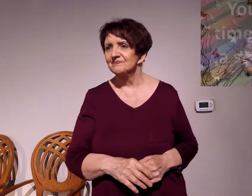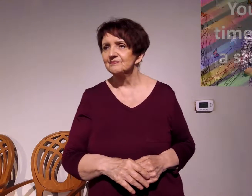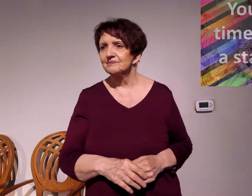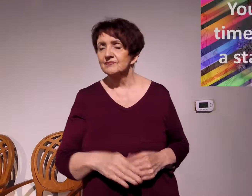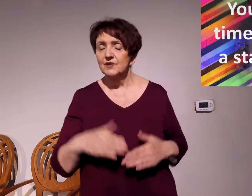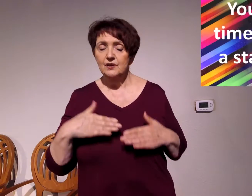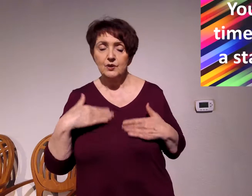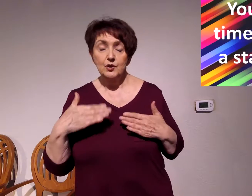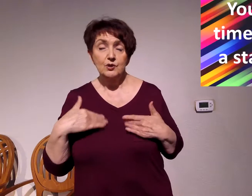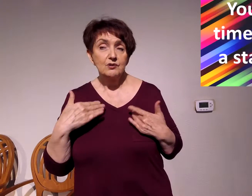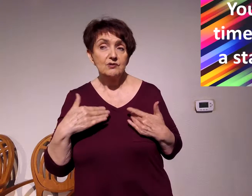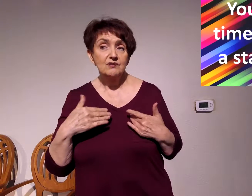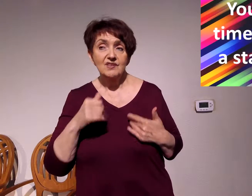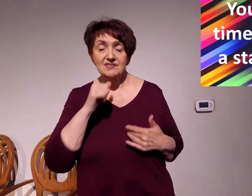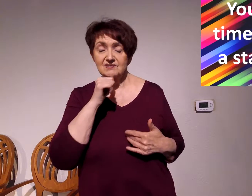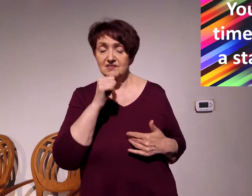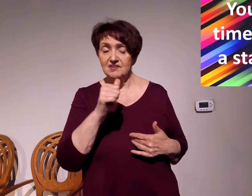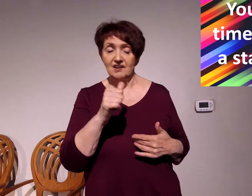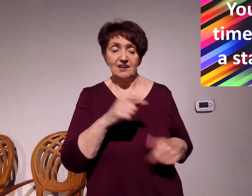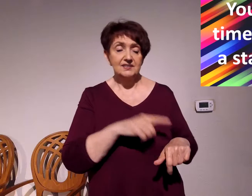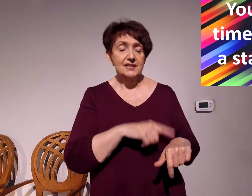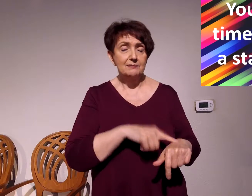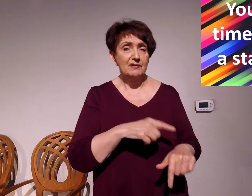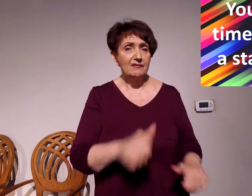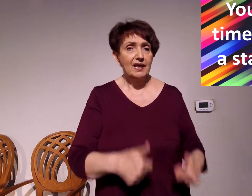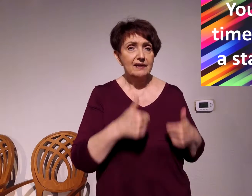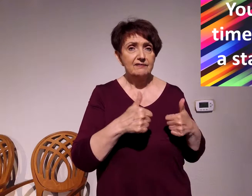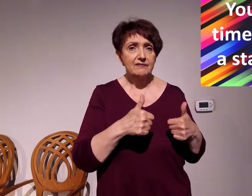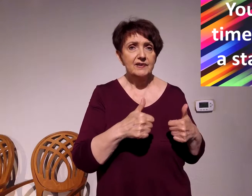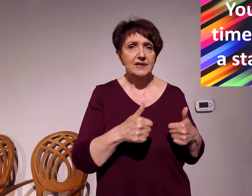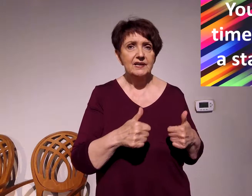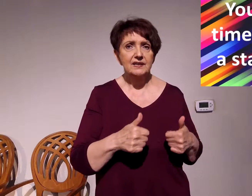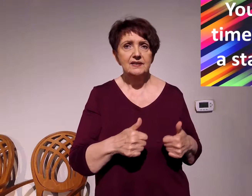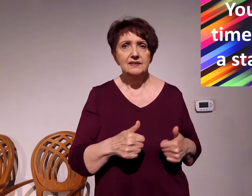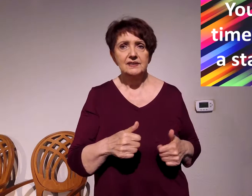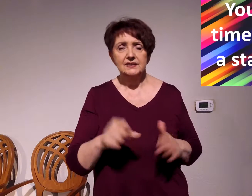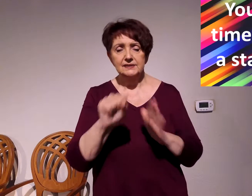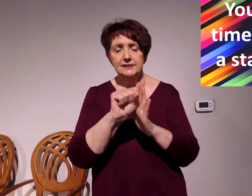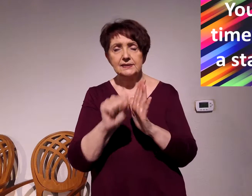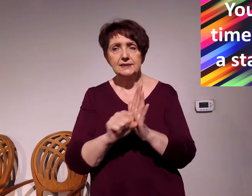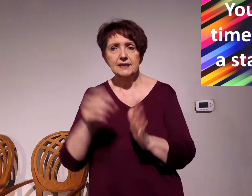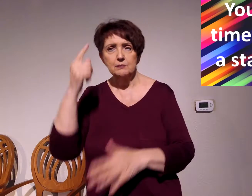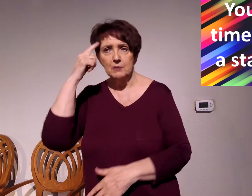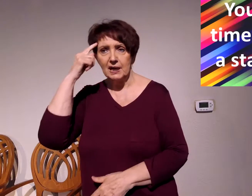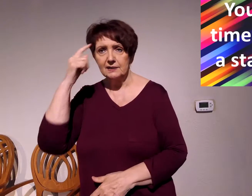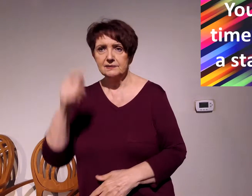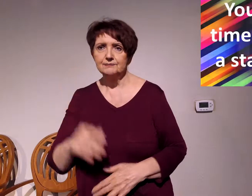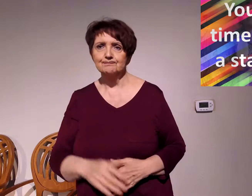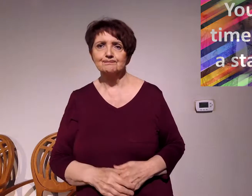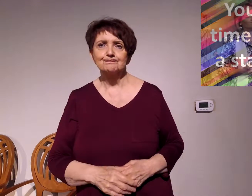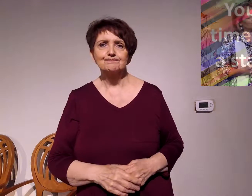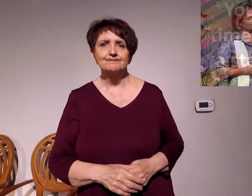Youth is not. Youth is not a time of life. It is a state of mind.